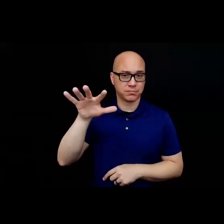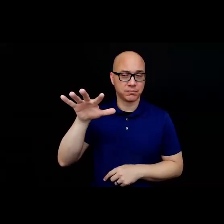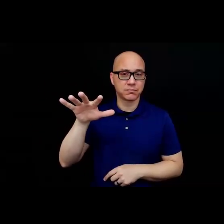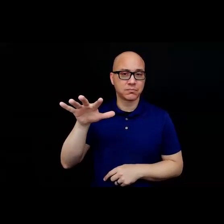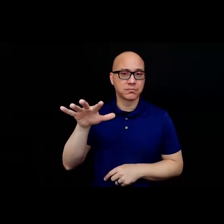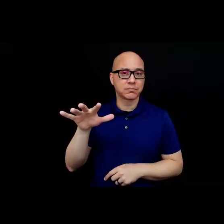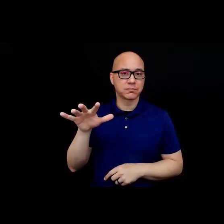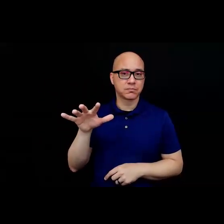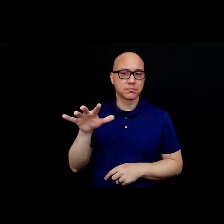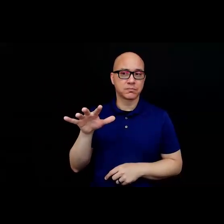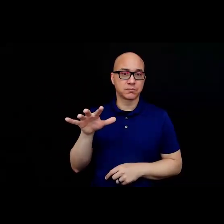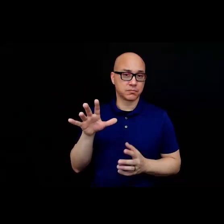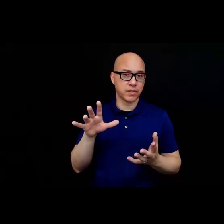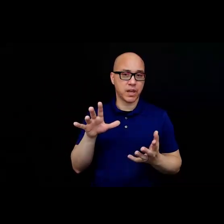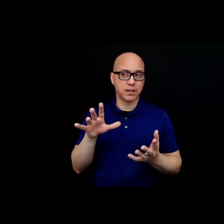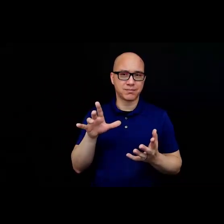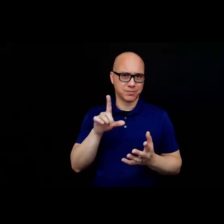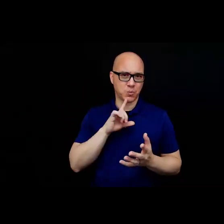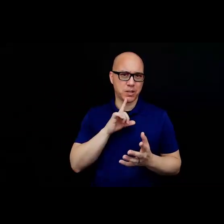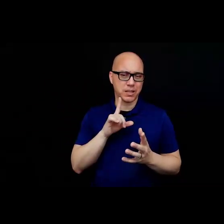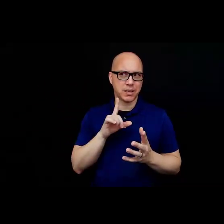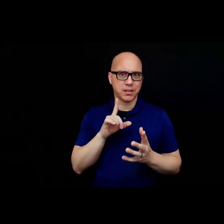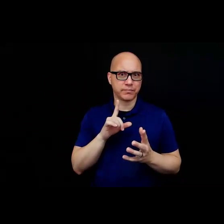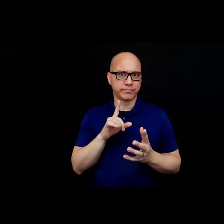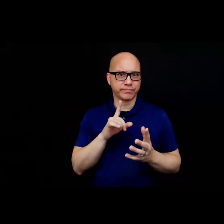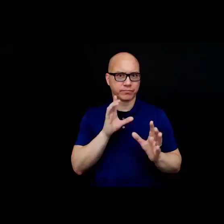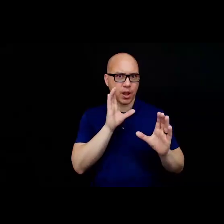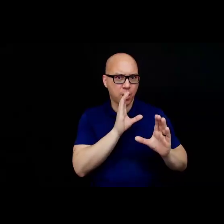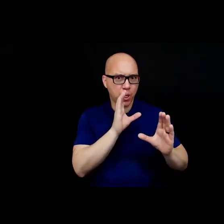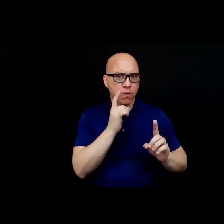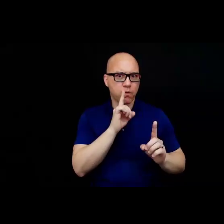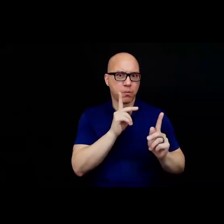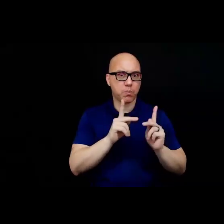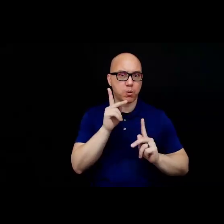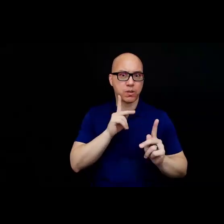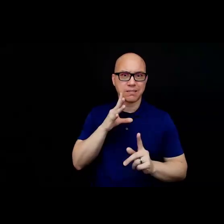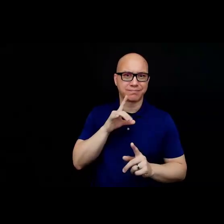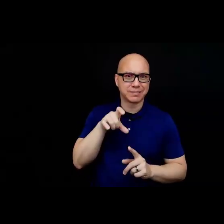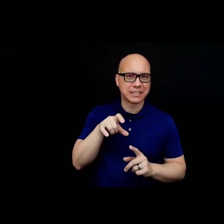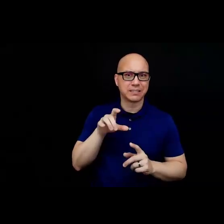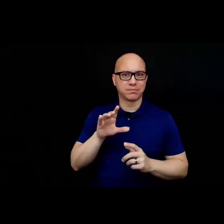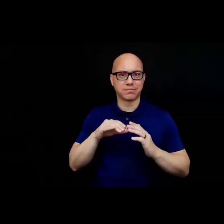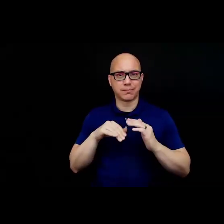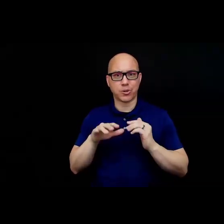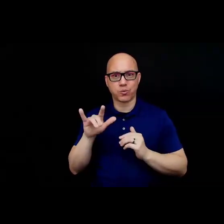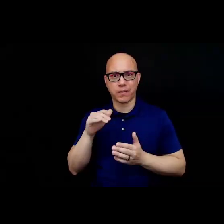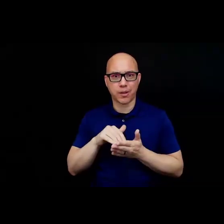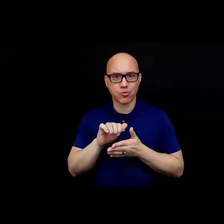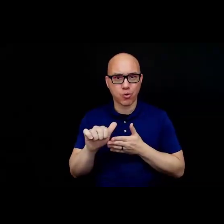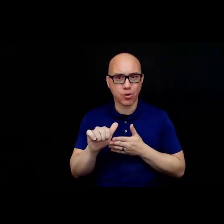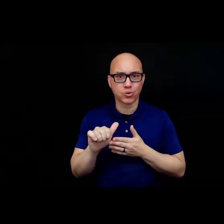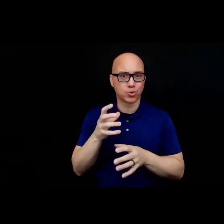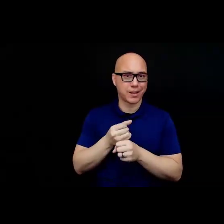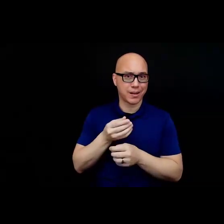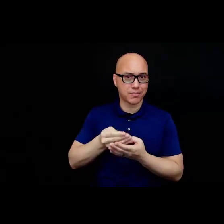market that's looking for under 25,000 to get access to these cash advances. But it really